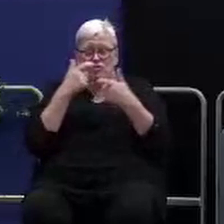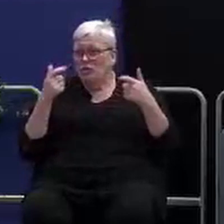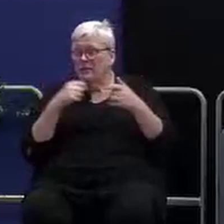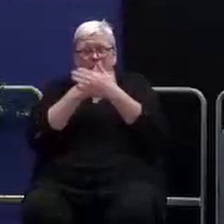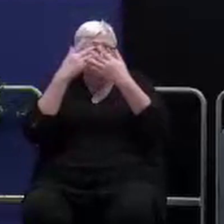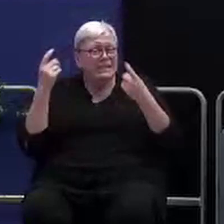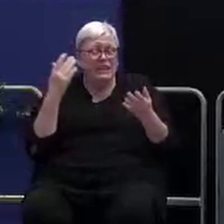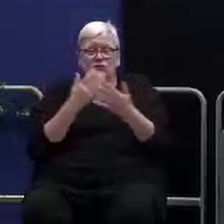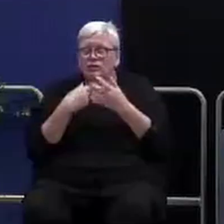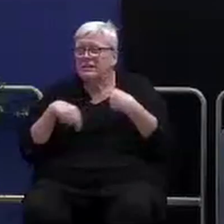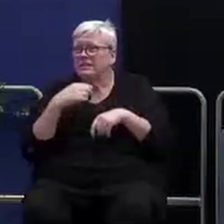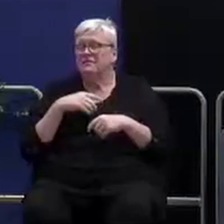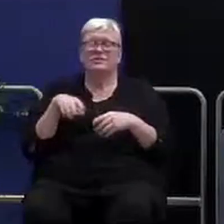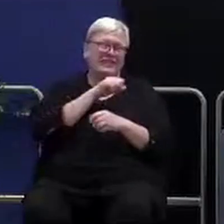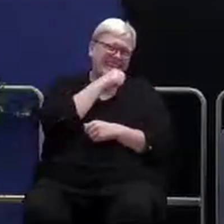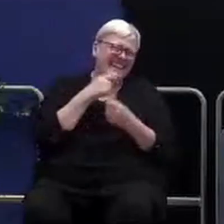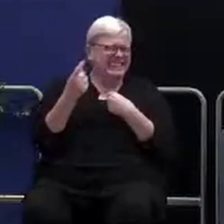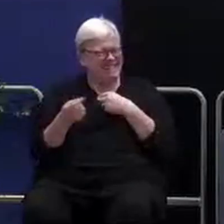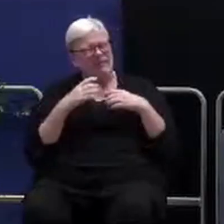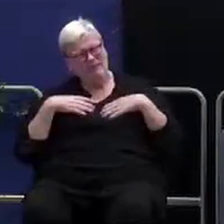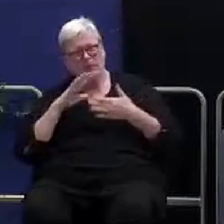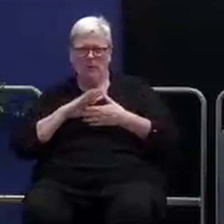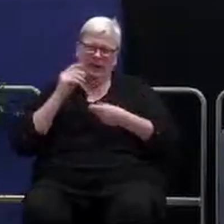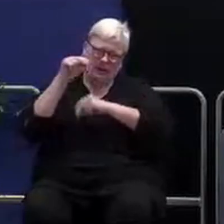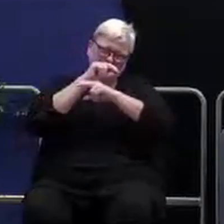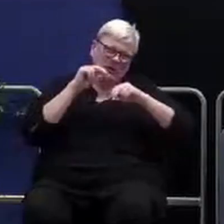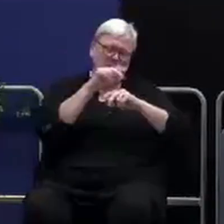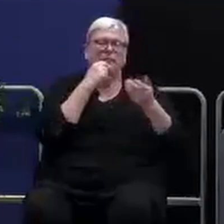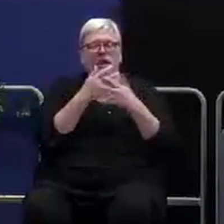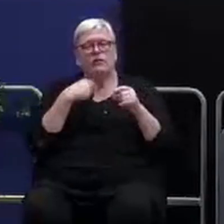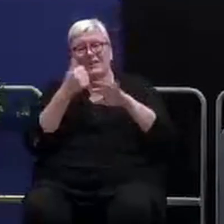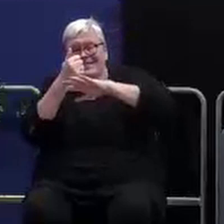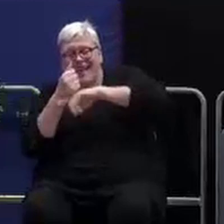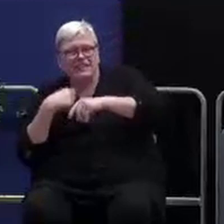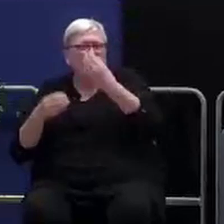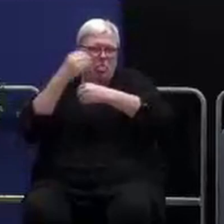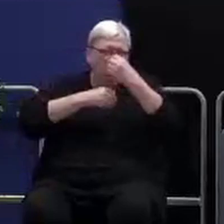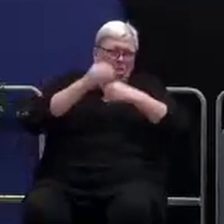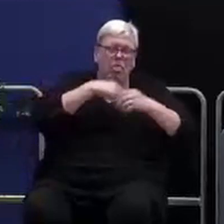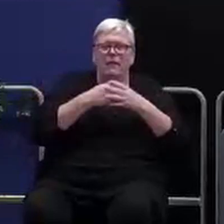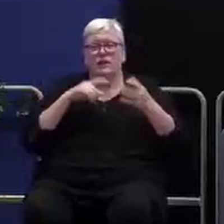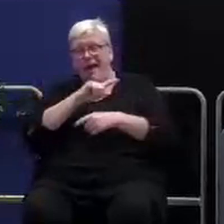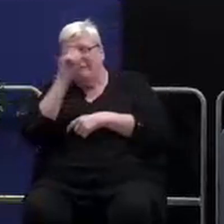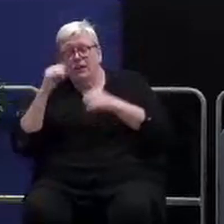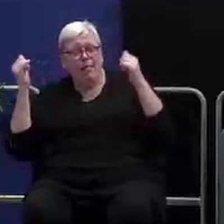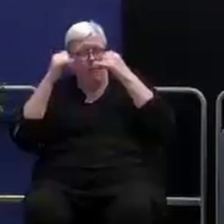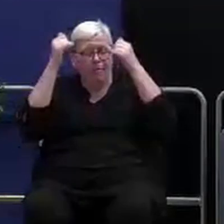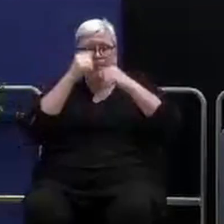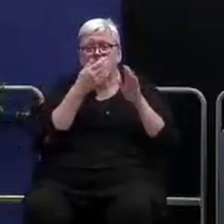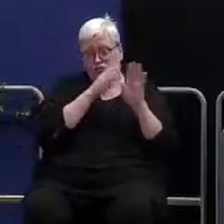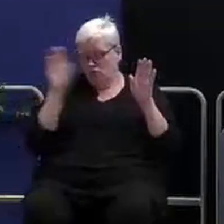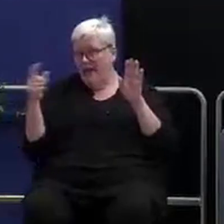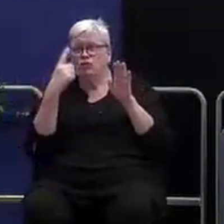day is occupied with pleasantries, with small talk, with setting up and packing up the food at the reception, that you can distract